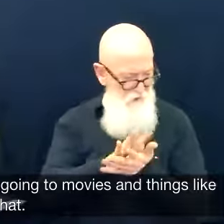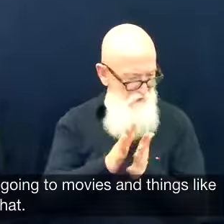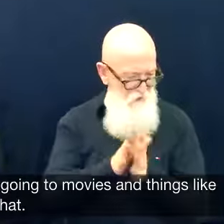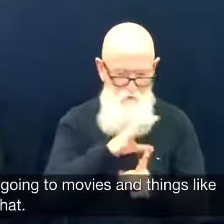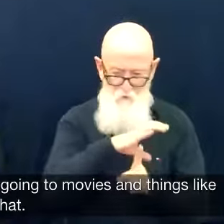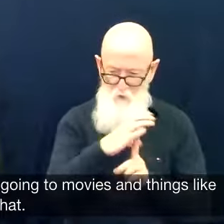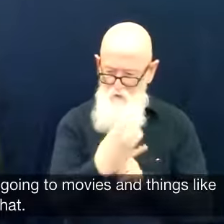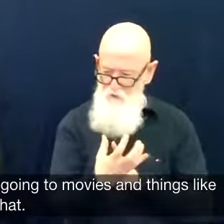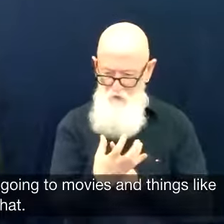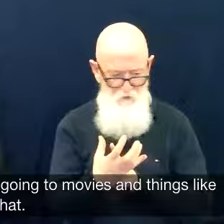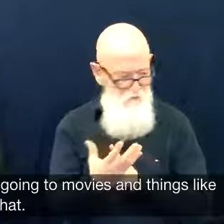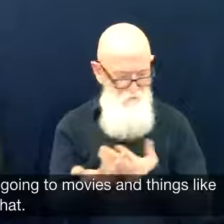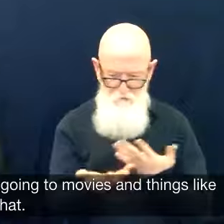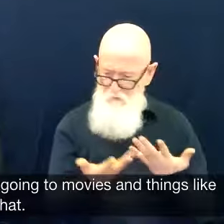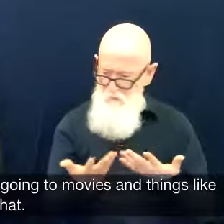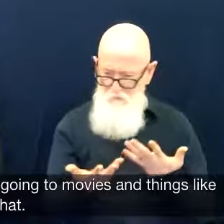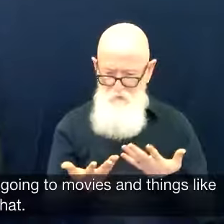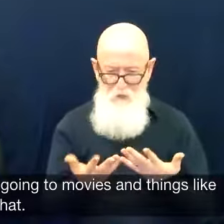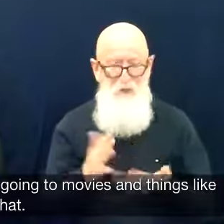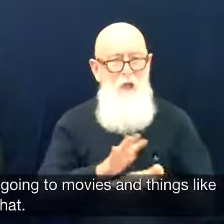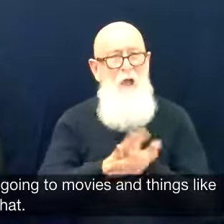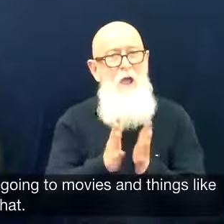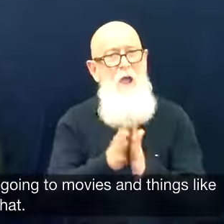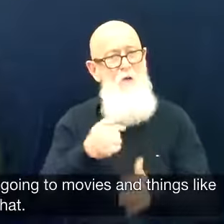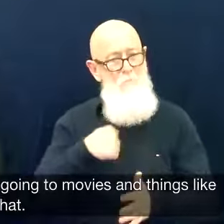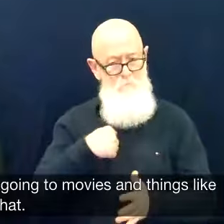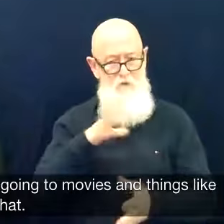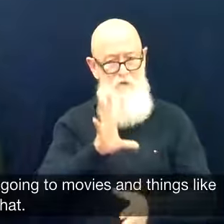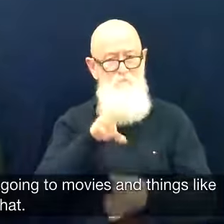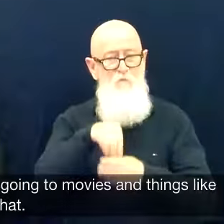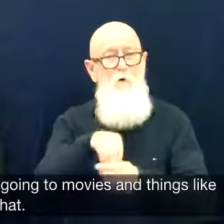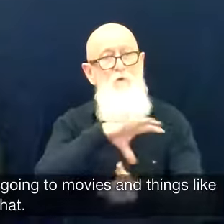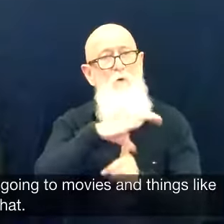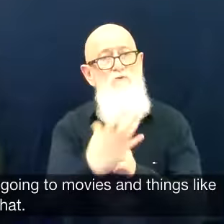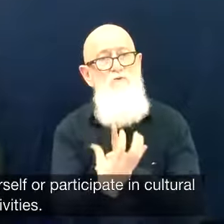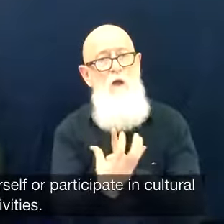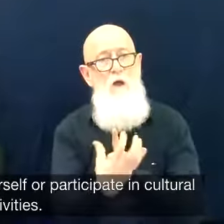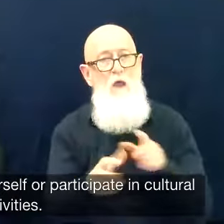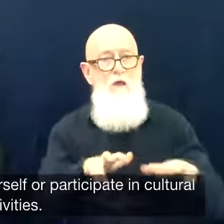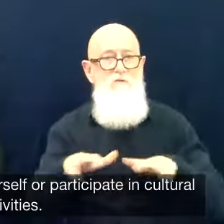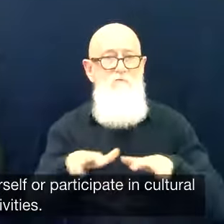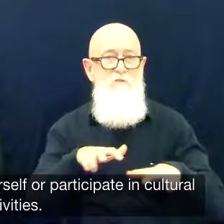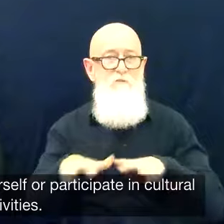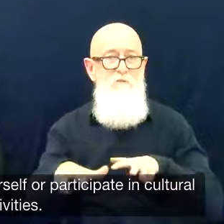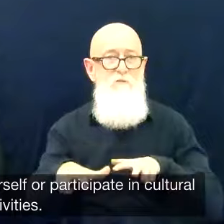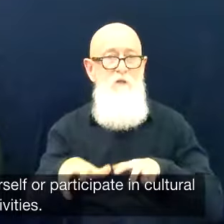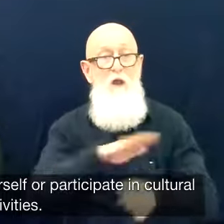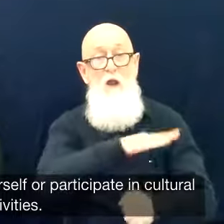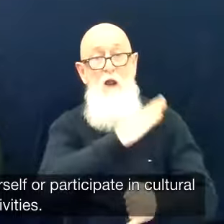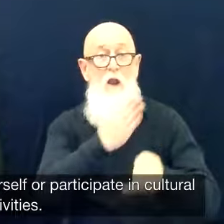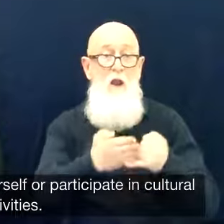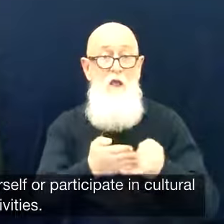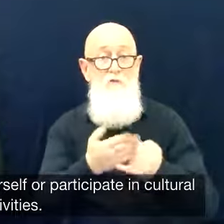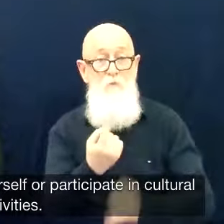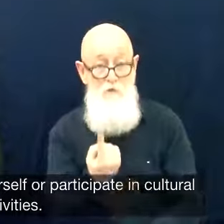I express myself or participate in cultural activities? And the last one is social life and